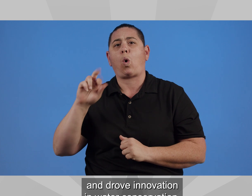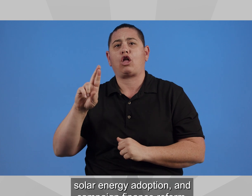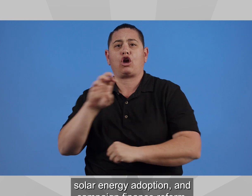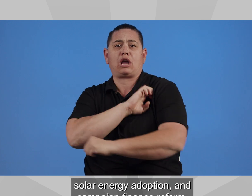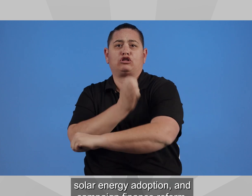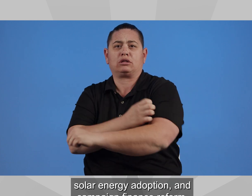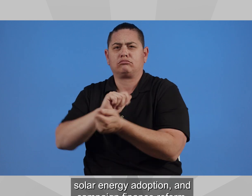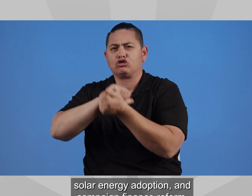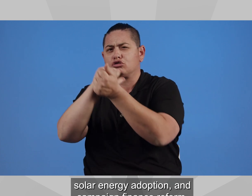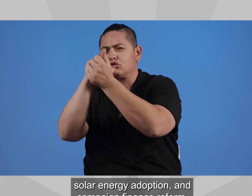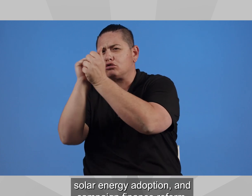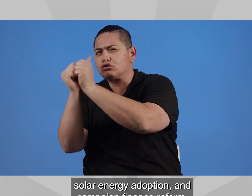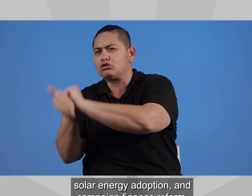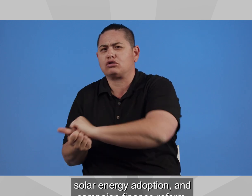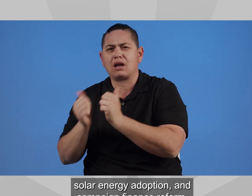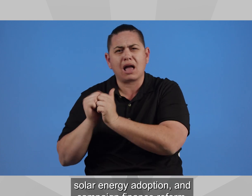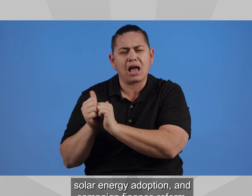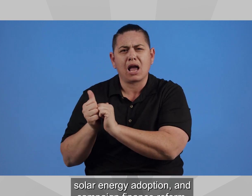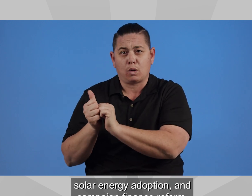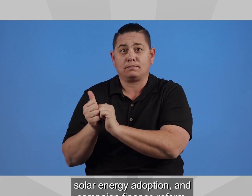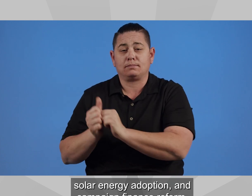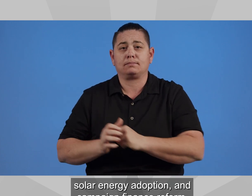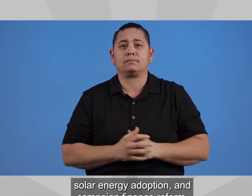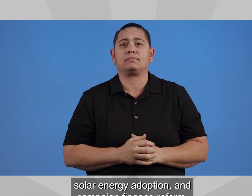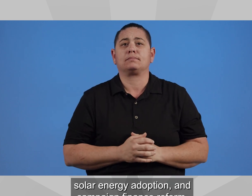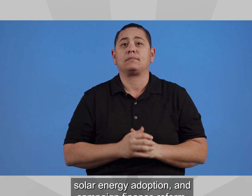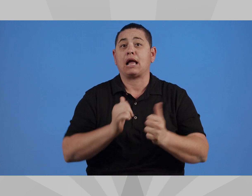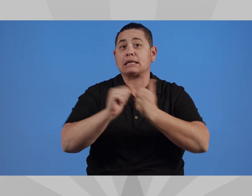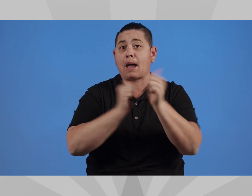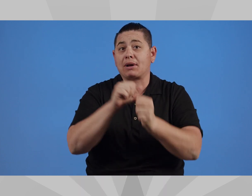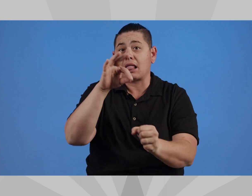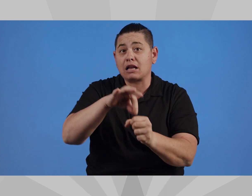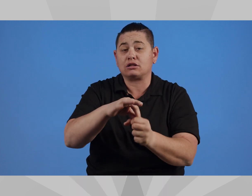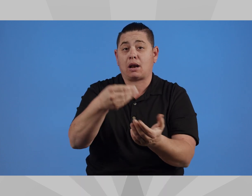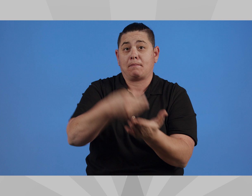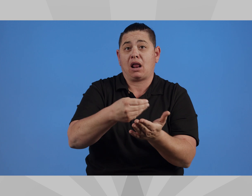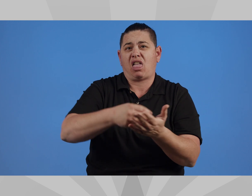conservation, solar energy adoption, and campaign finance reform.